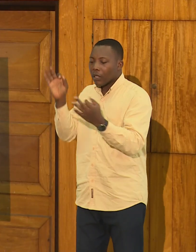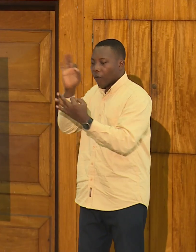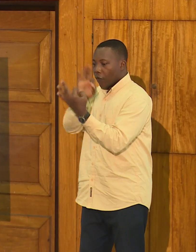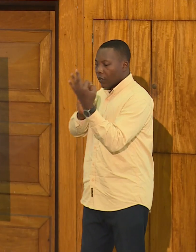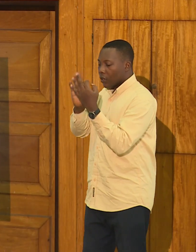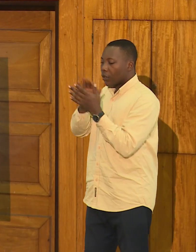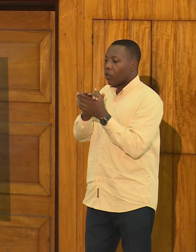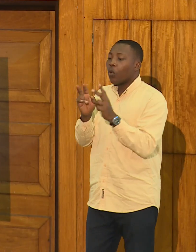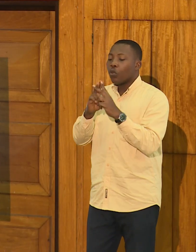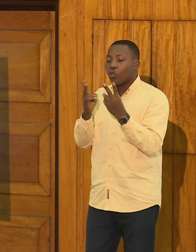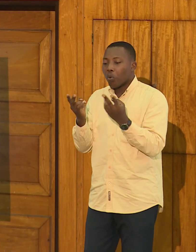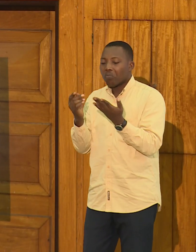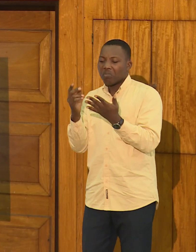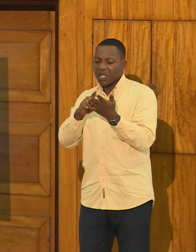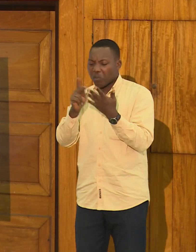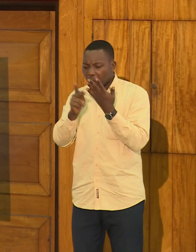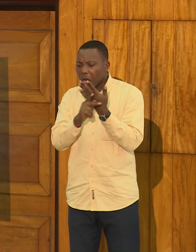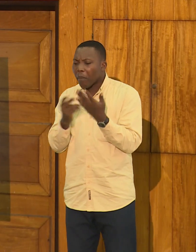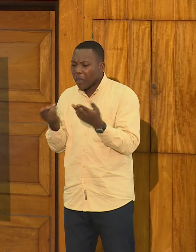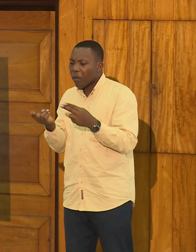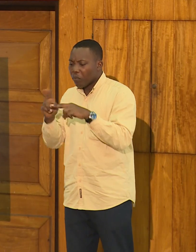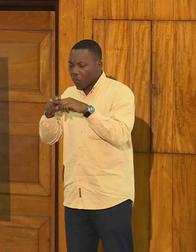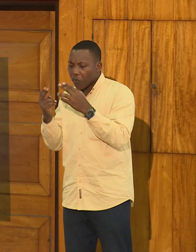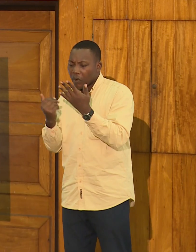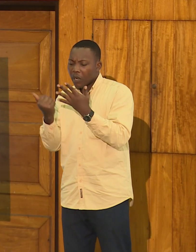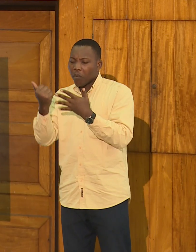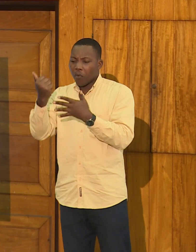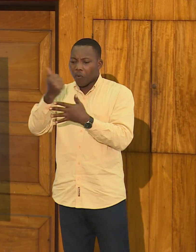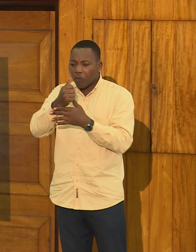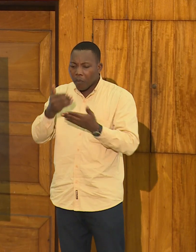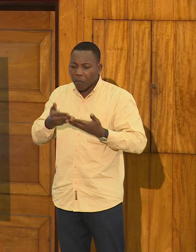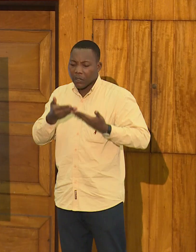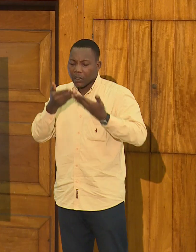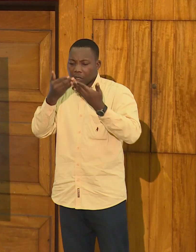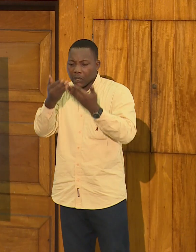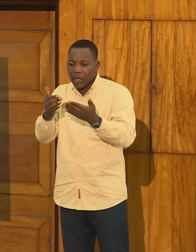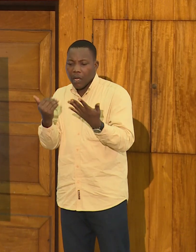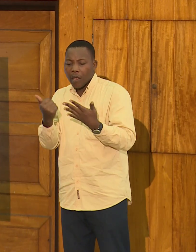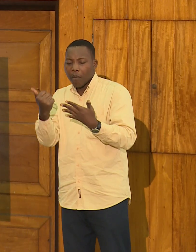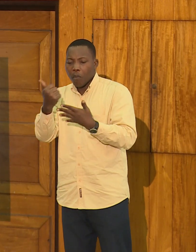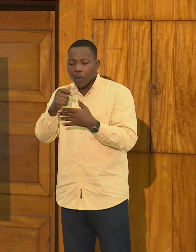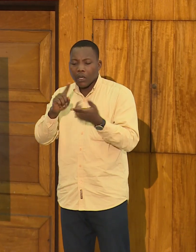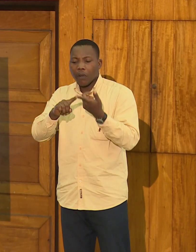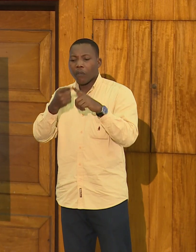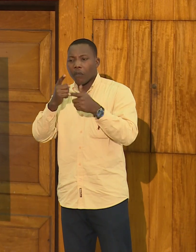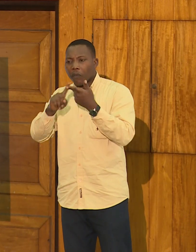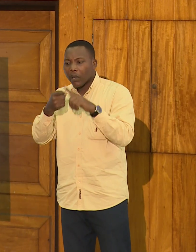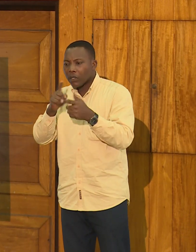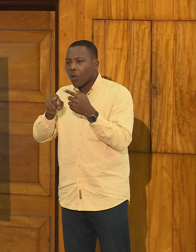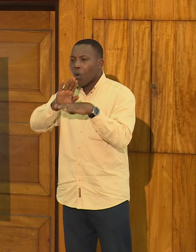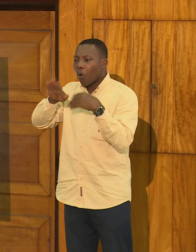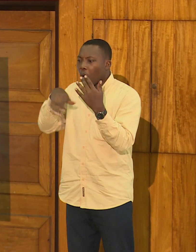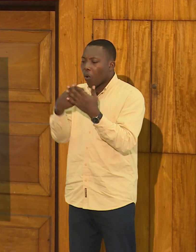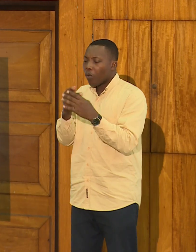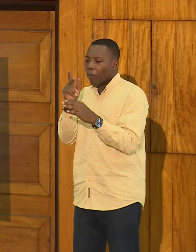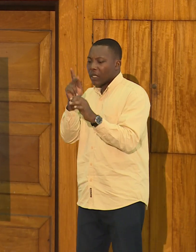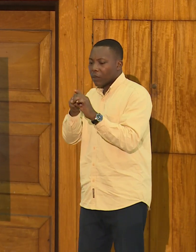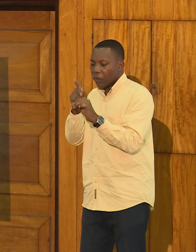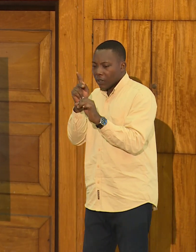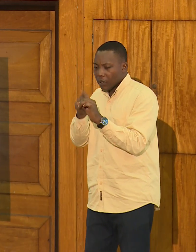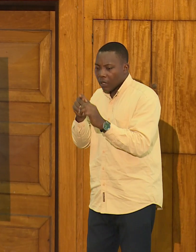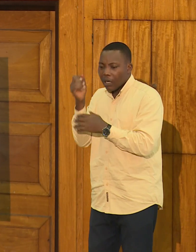promoted improved communication and support among families and peers, with participants expressing a greater sense of acceptance